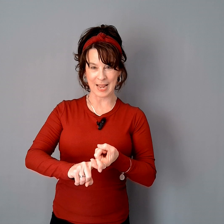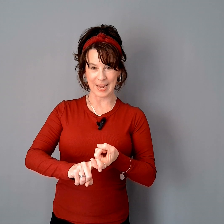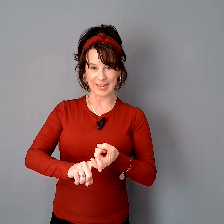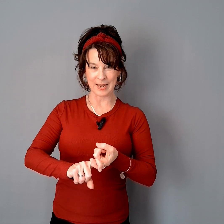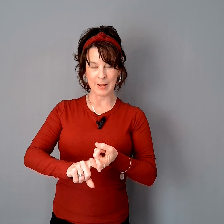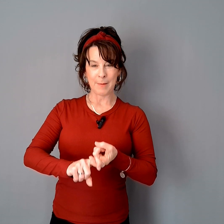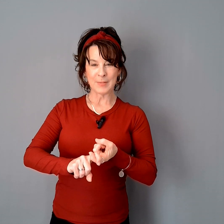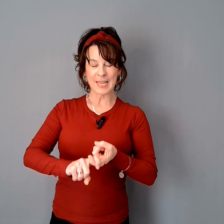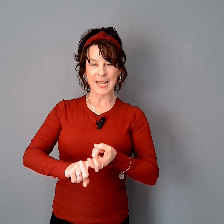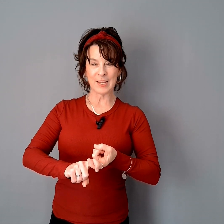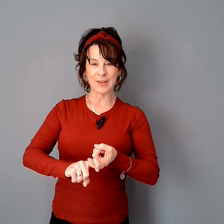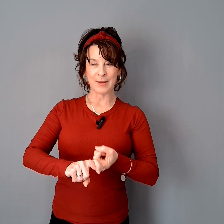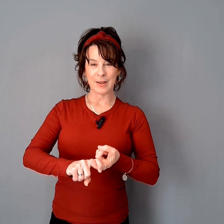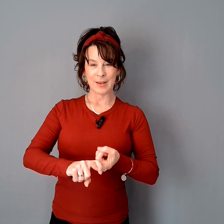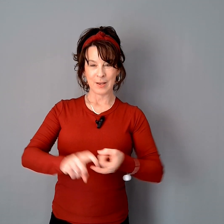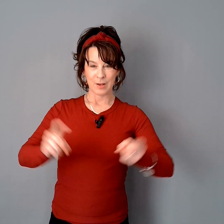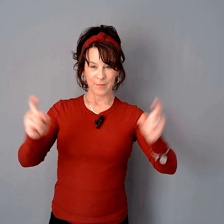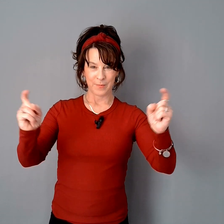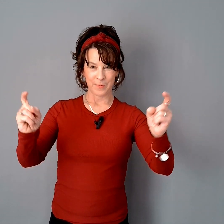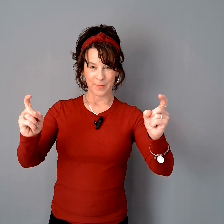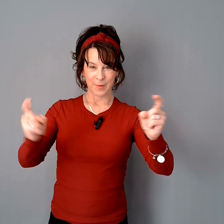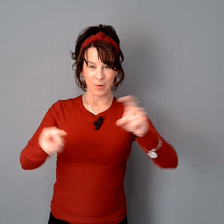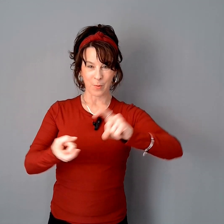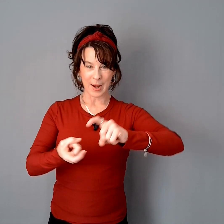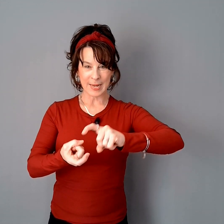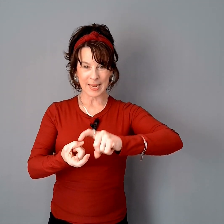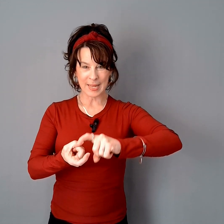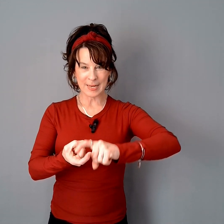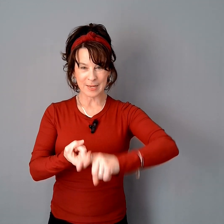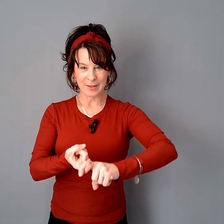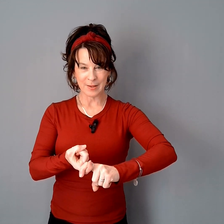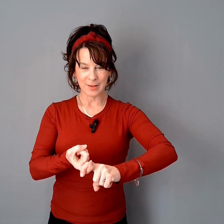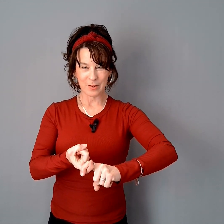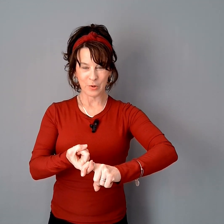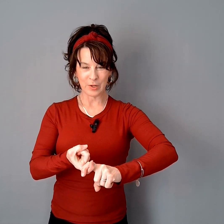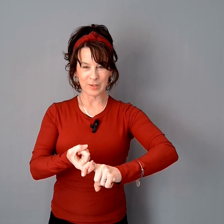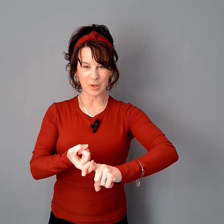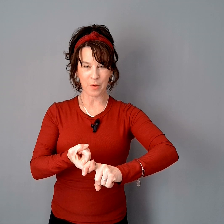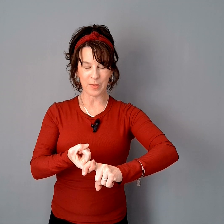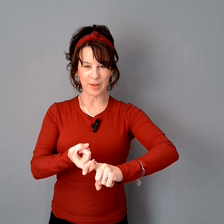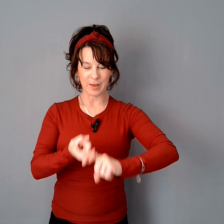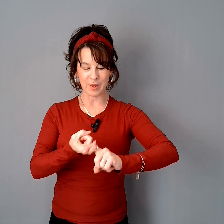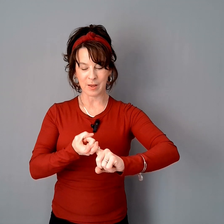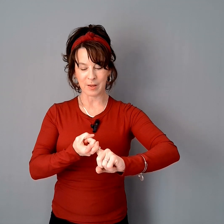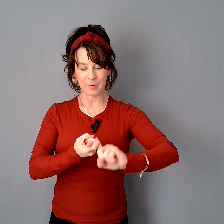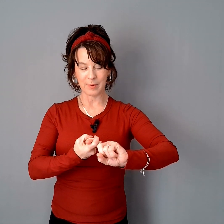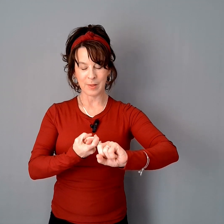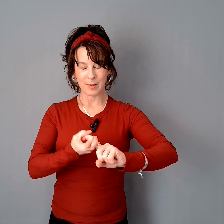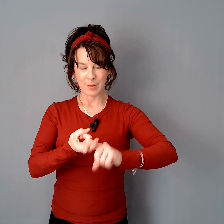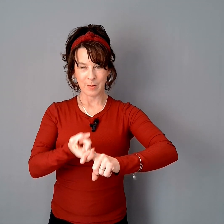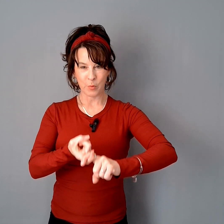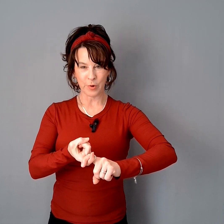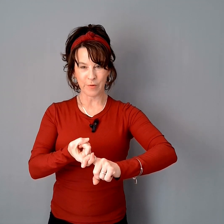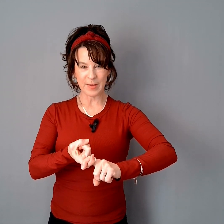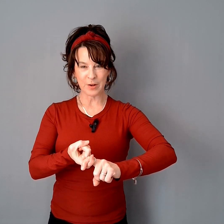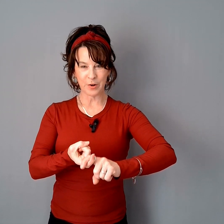sign. Take right hand, hooks on the pointer finger,